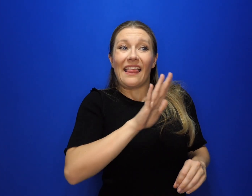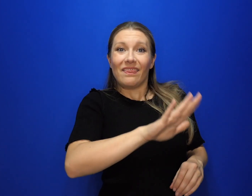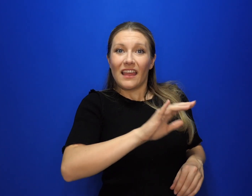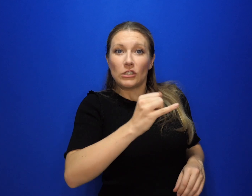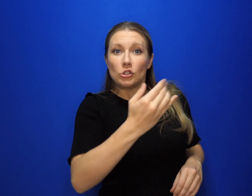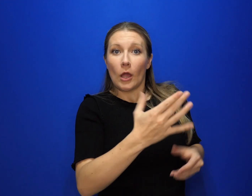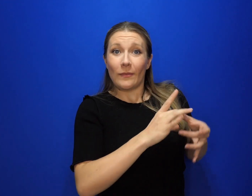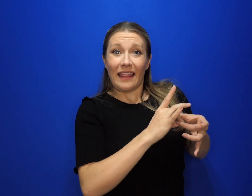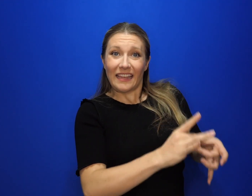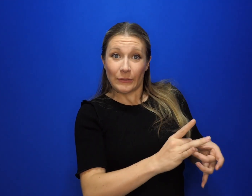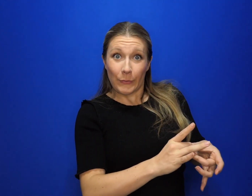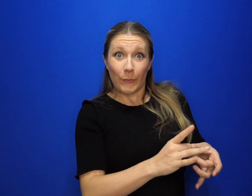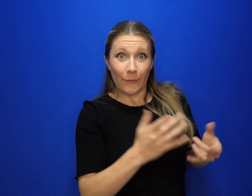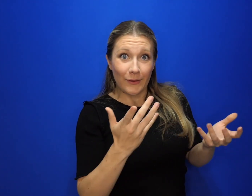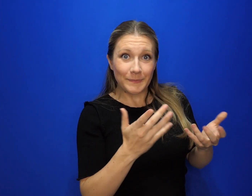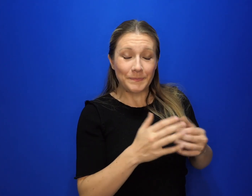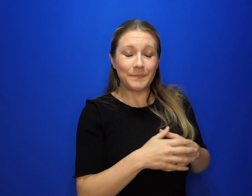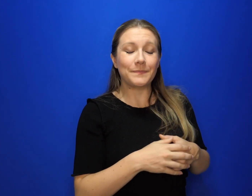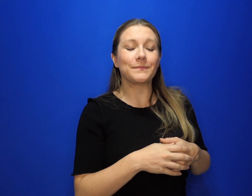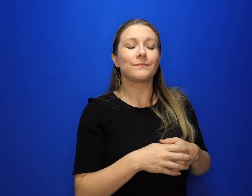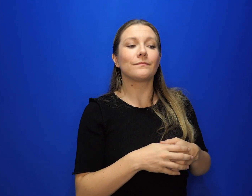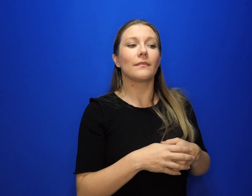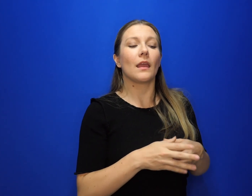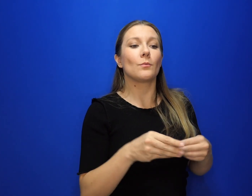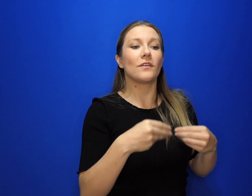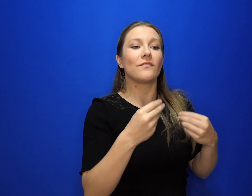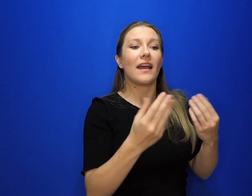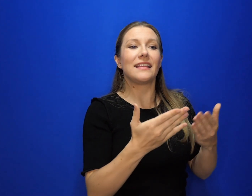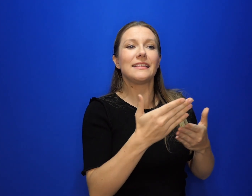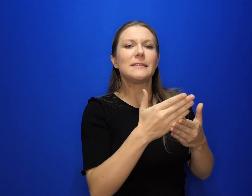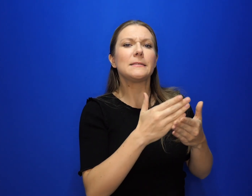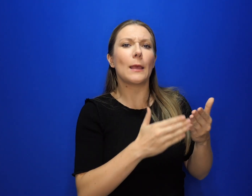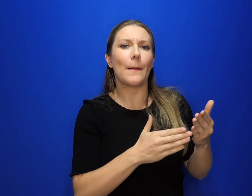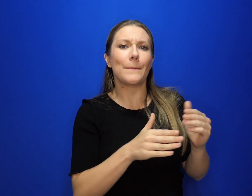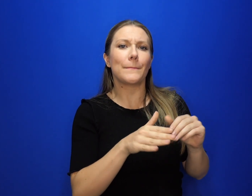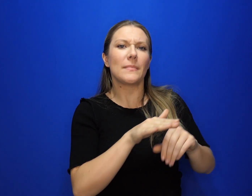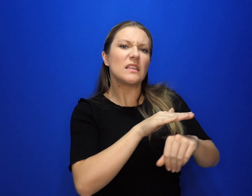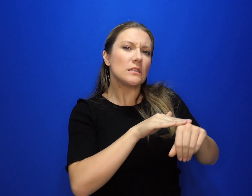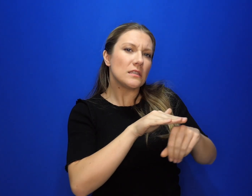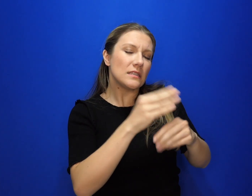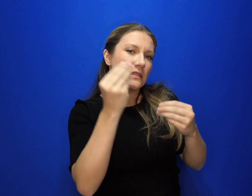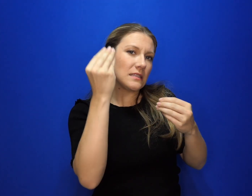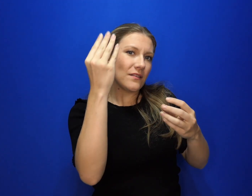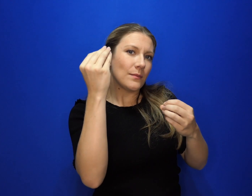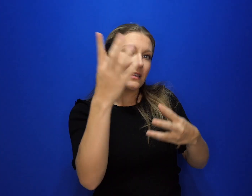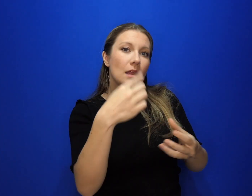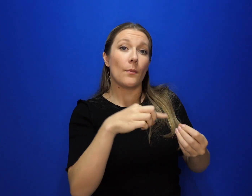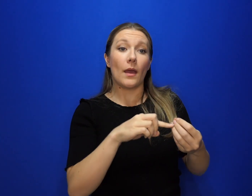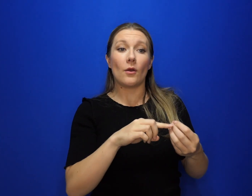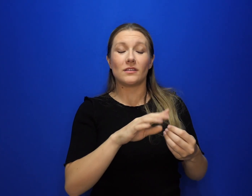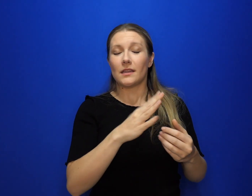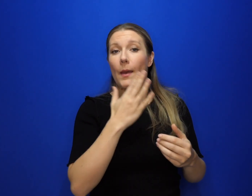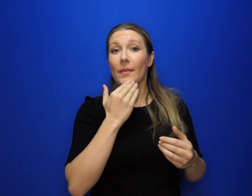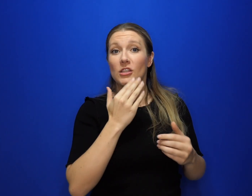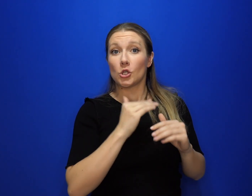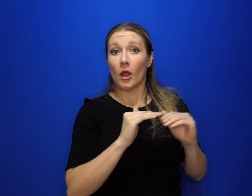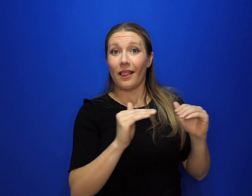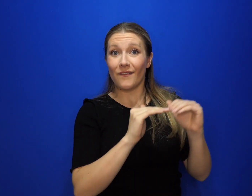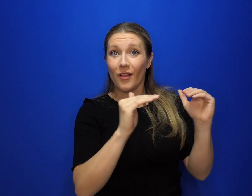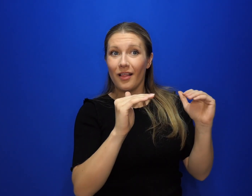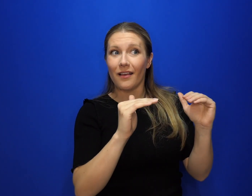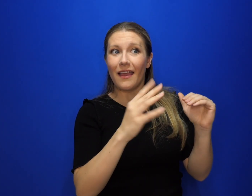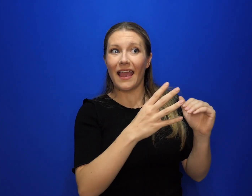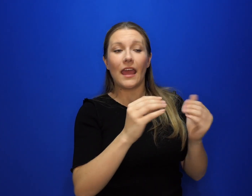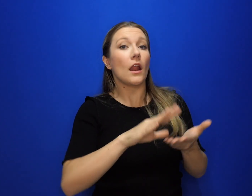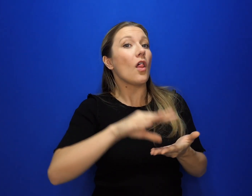job is supposed to be is giving some baseline information about blood sugar level and